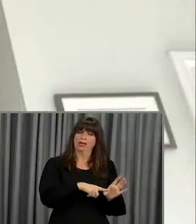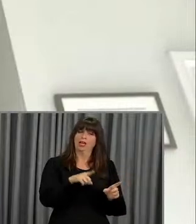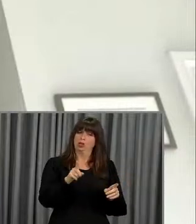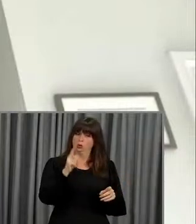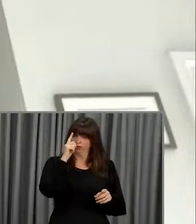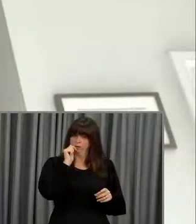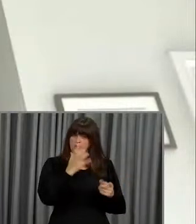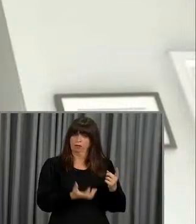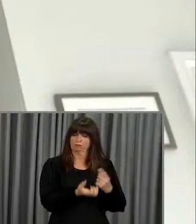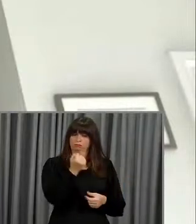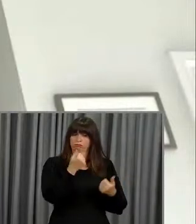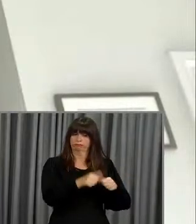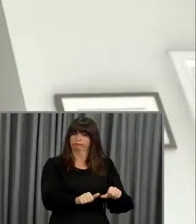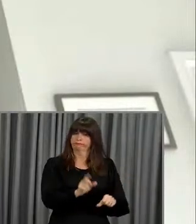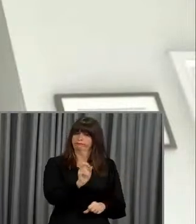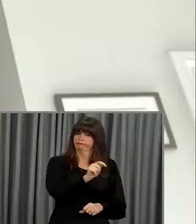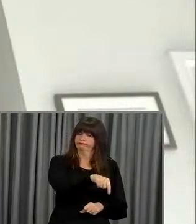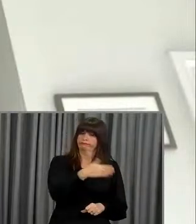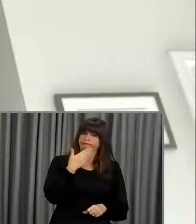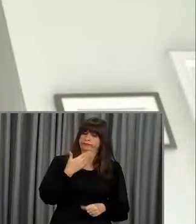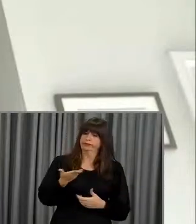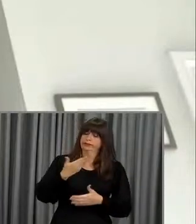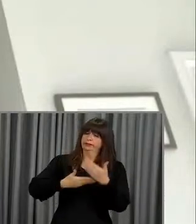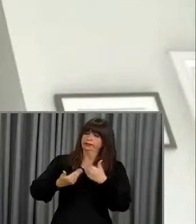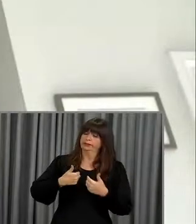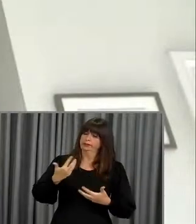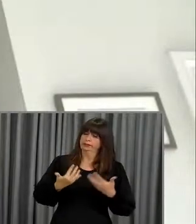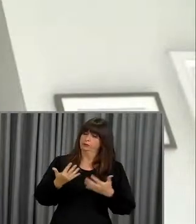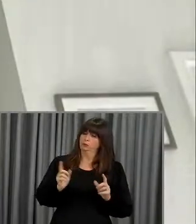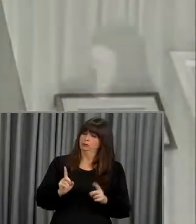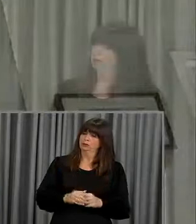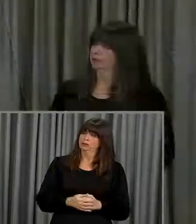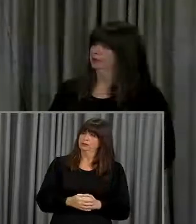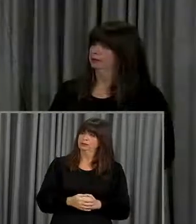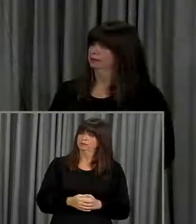that first outpatient appointment? If I could have the latest figure, please.